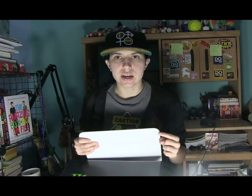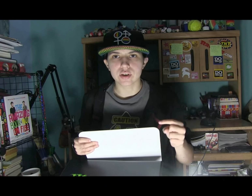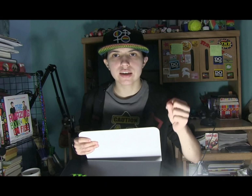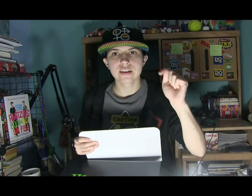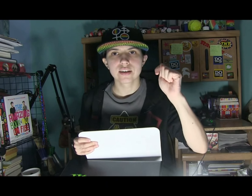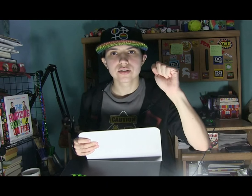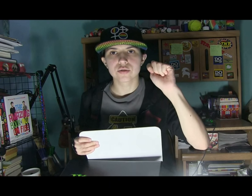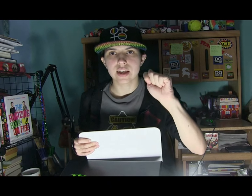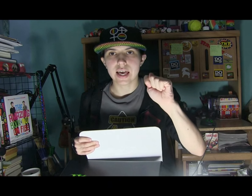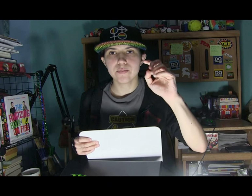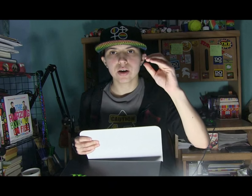okay? So it's